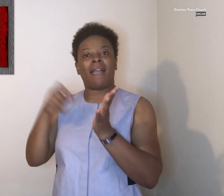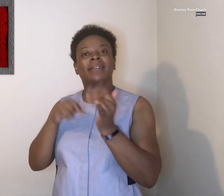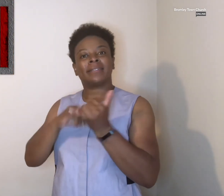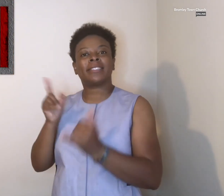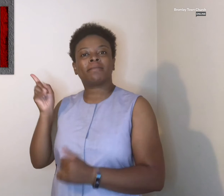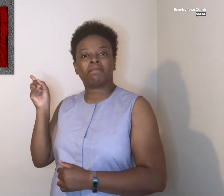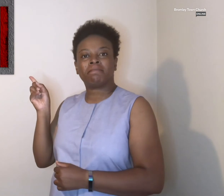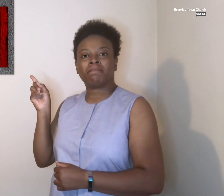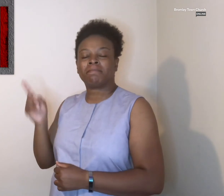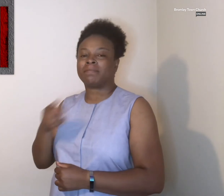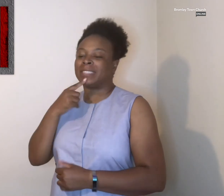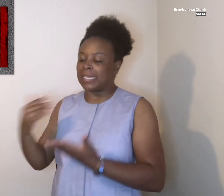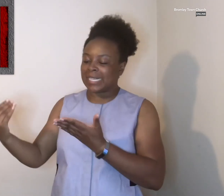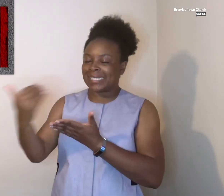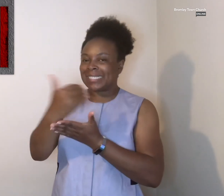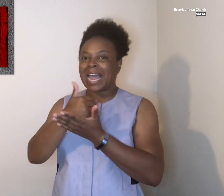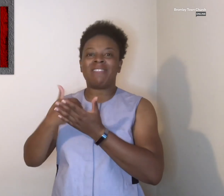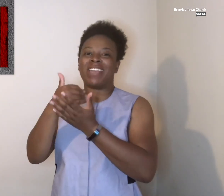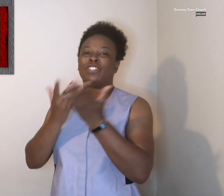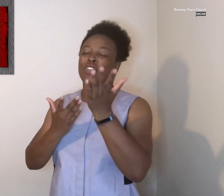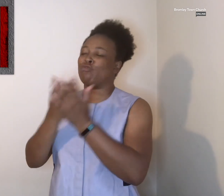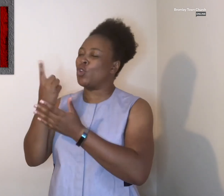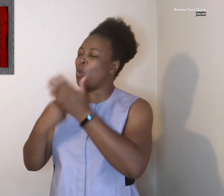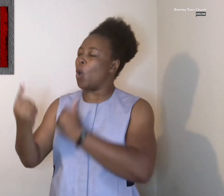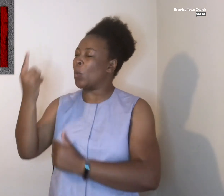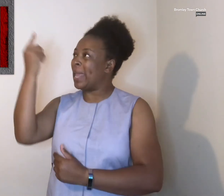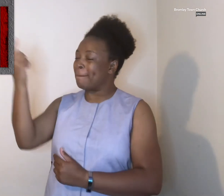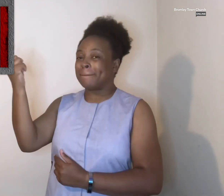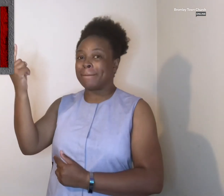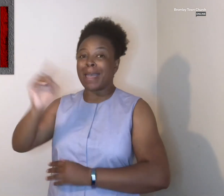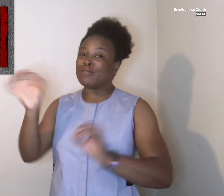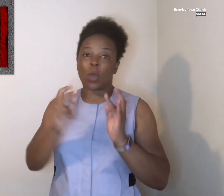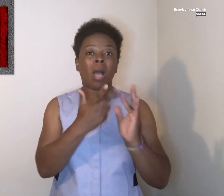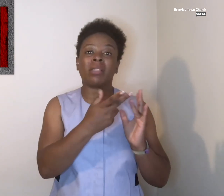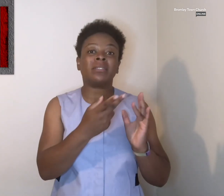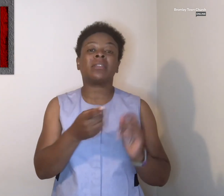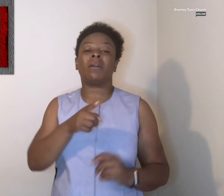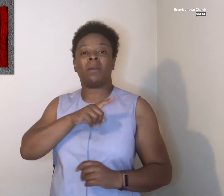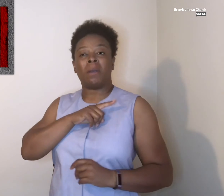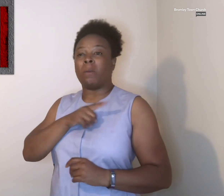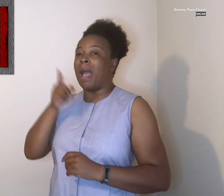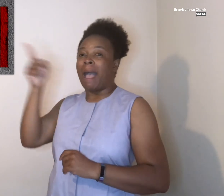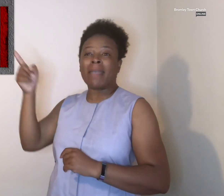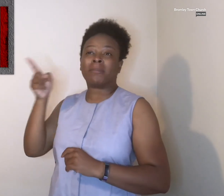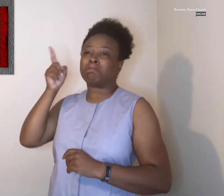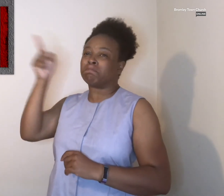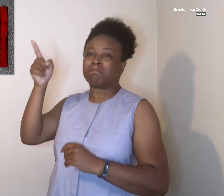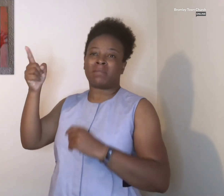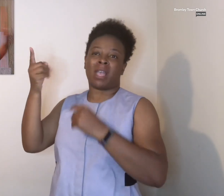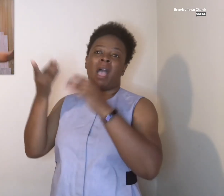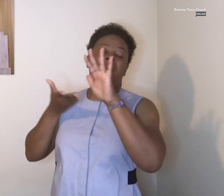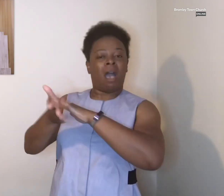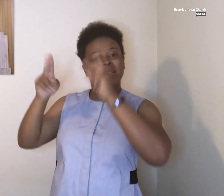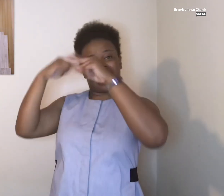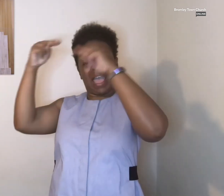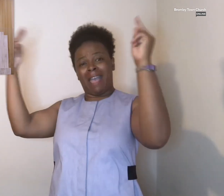one else, for there is no other name under heaven given to mankind by which we must be saved. That is, except